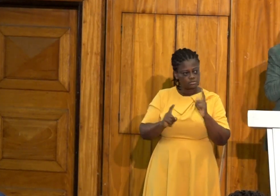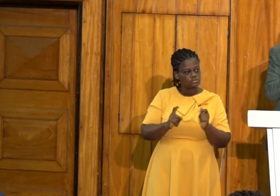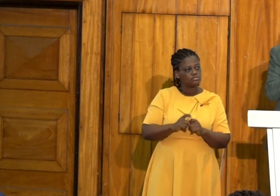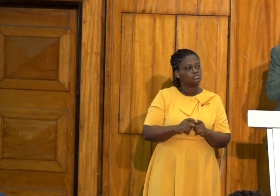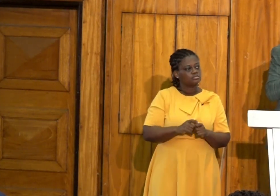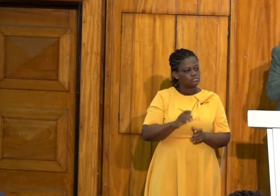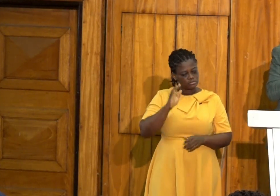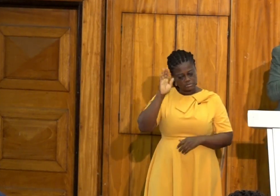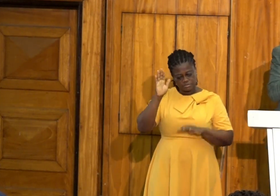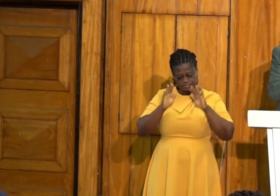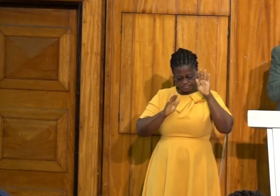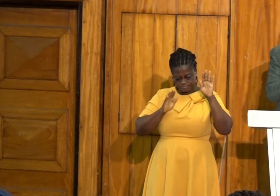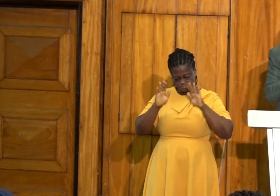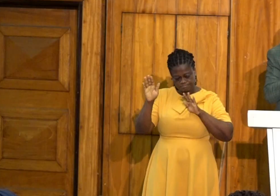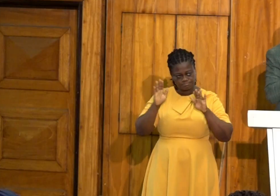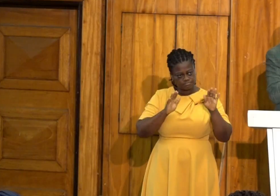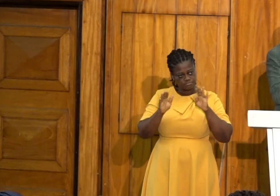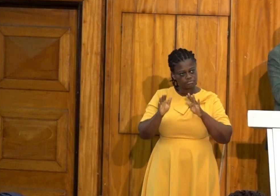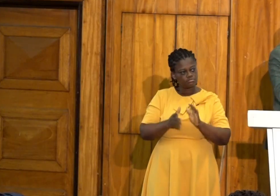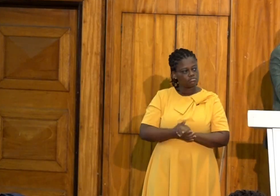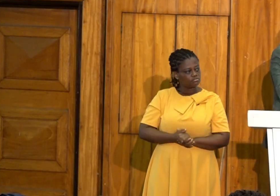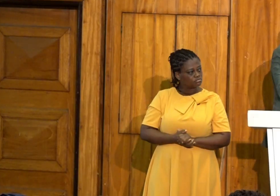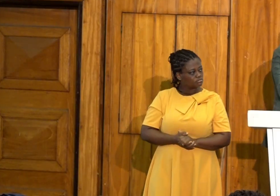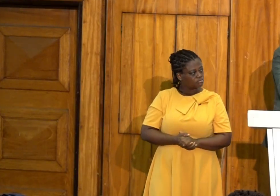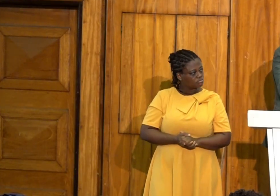I see about 3 hands? Yeah, 2.